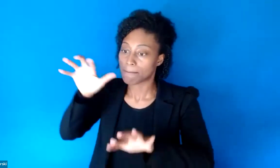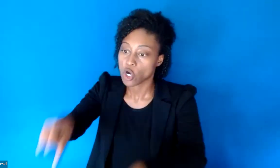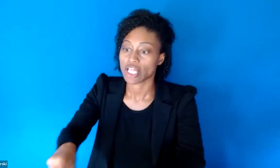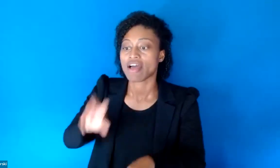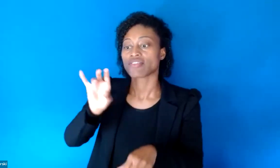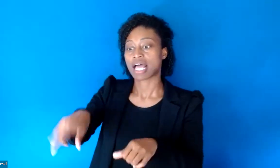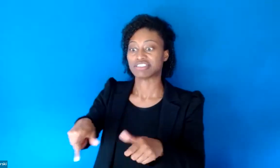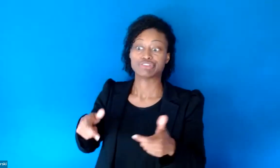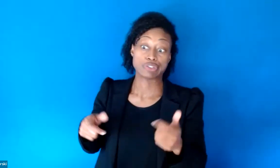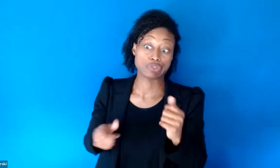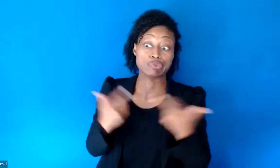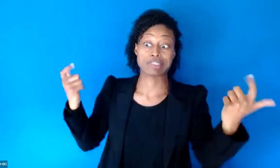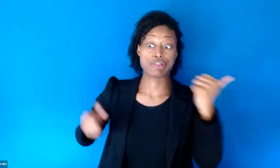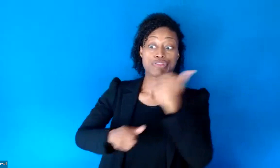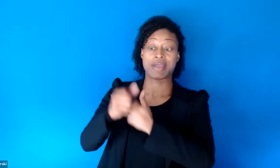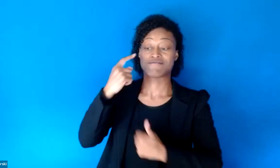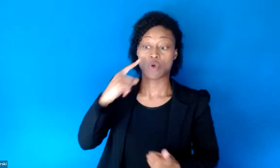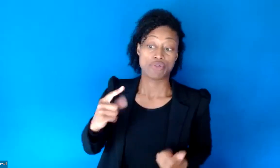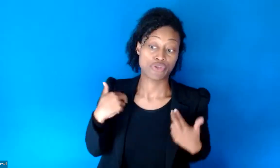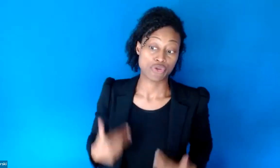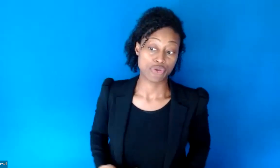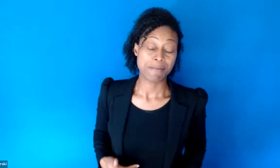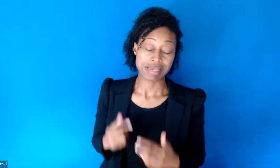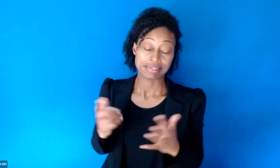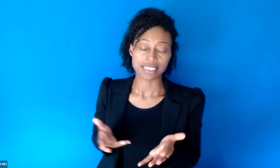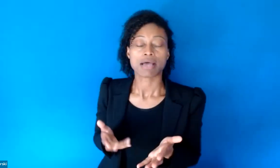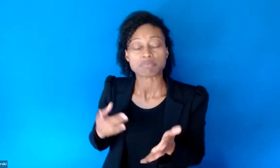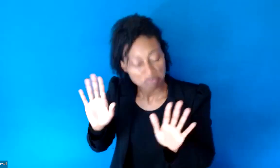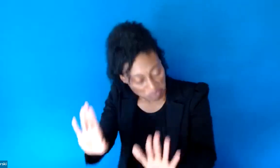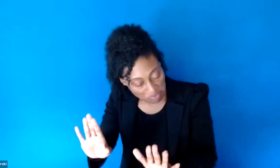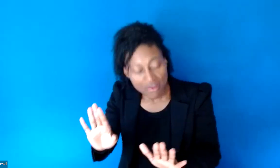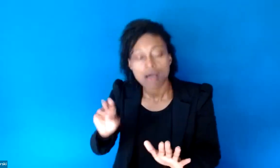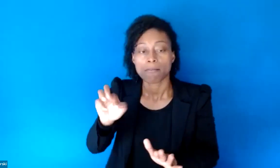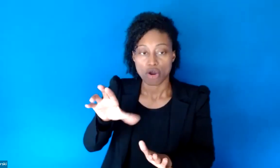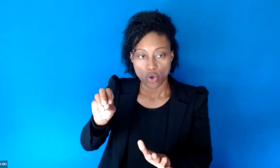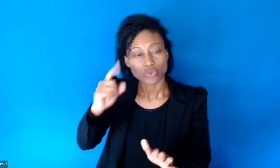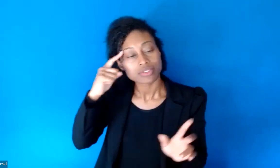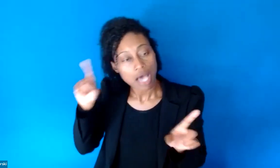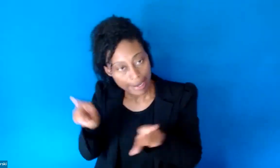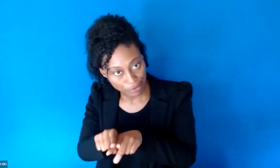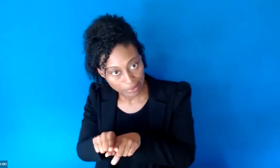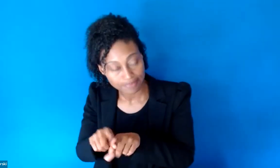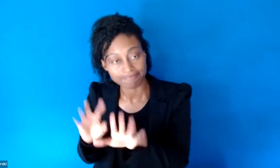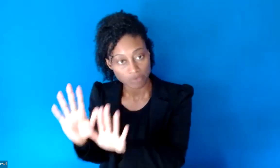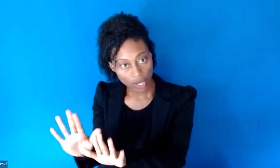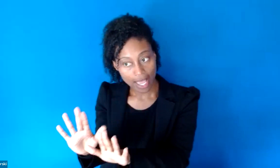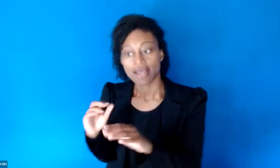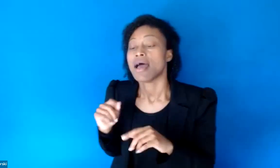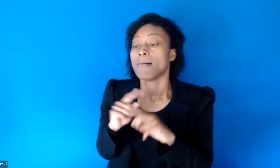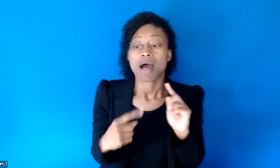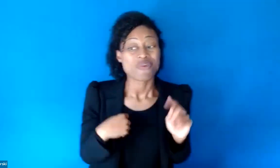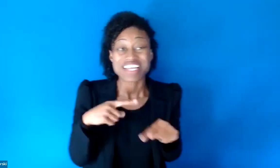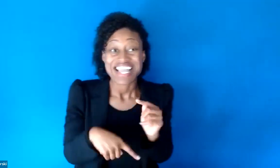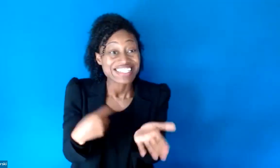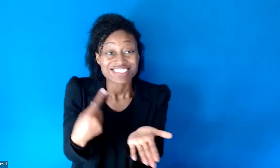to a point, right? And my point is, we can't talk about these things.